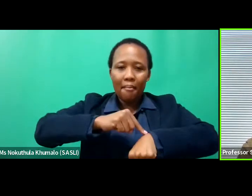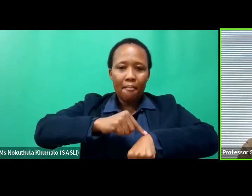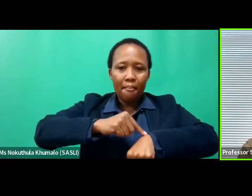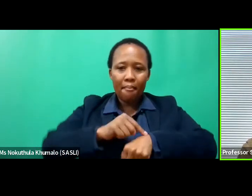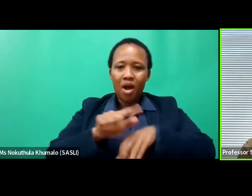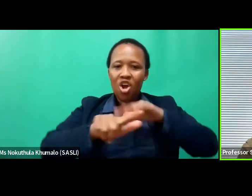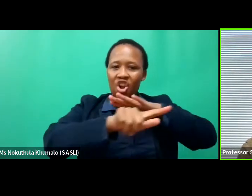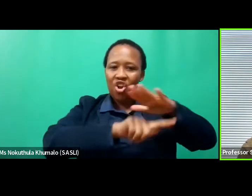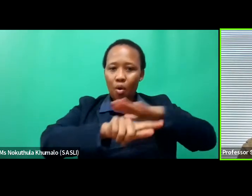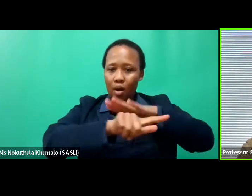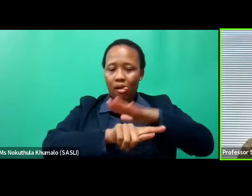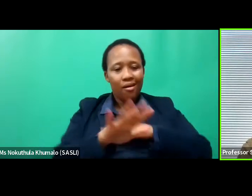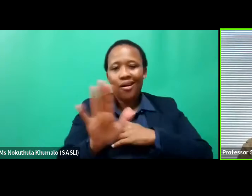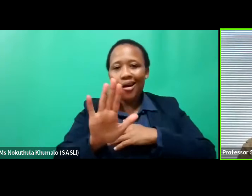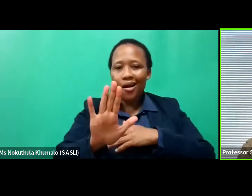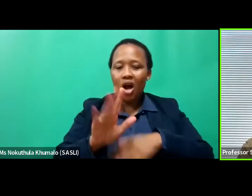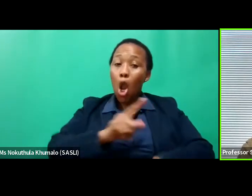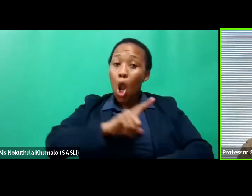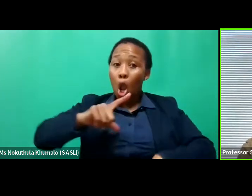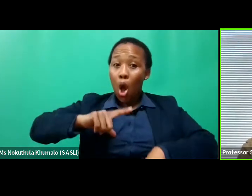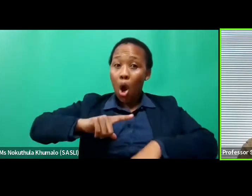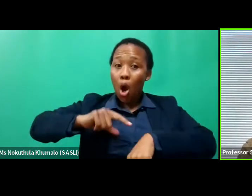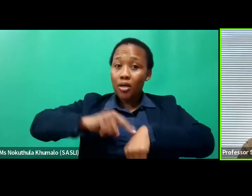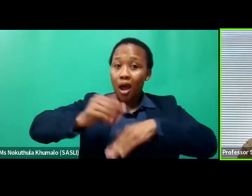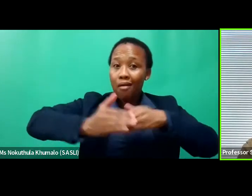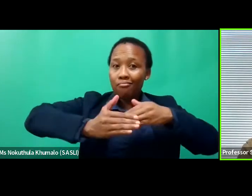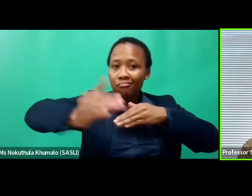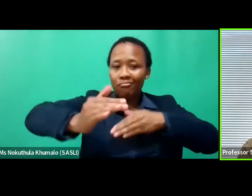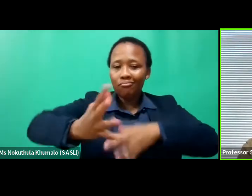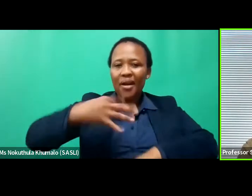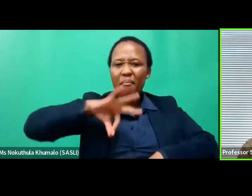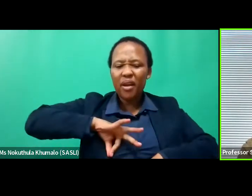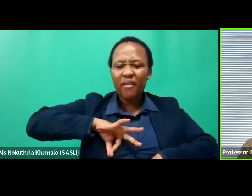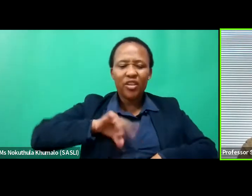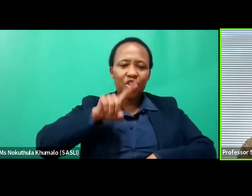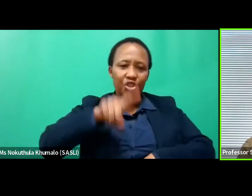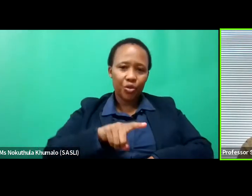in the long term and beyond any one local community.